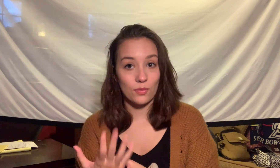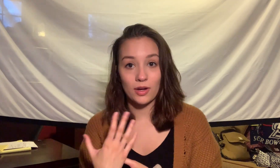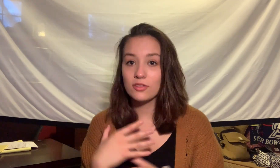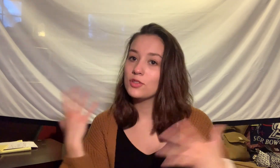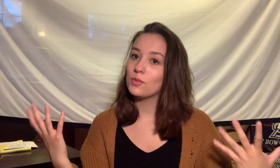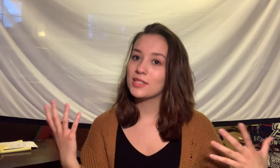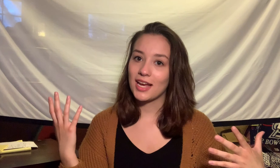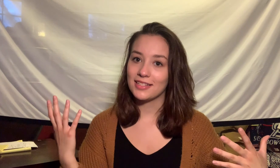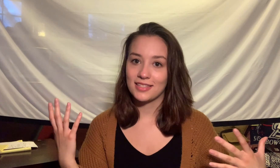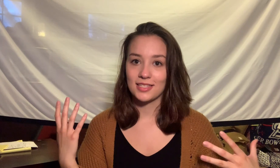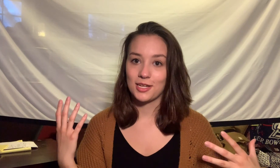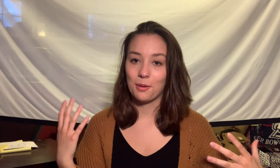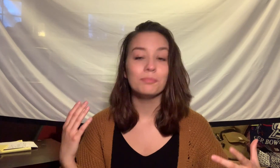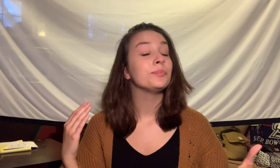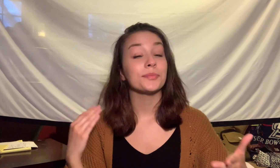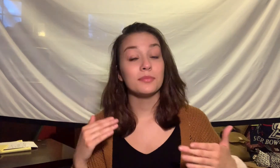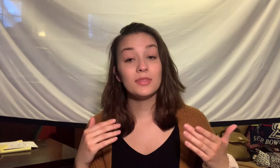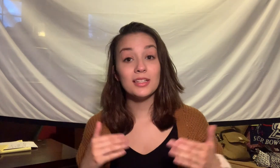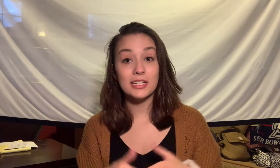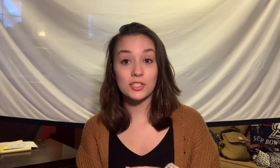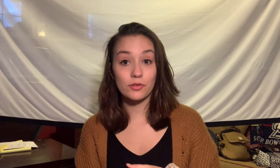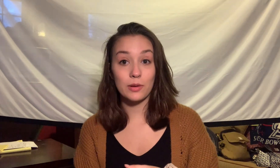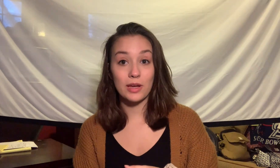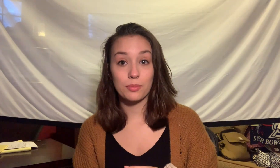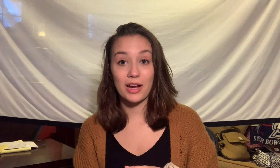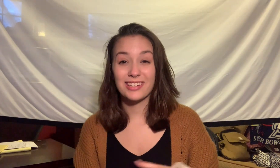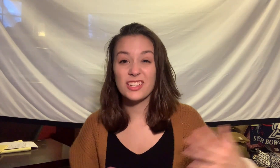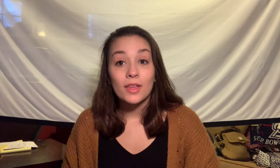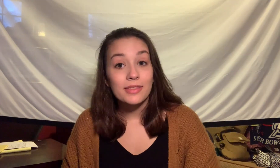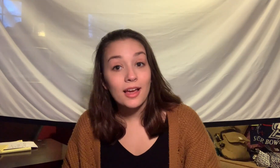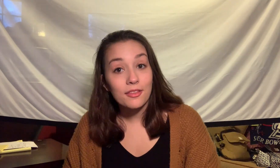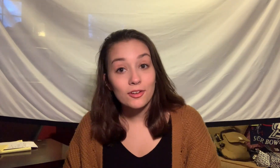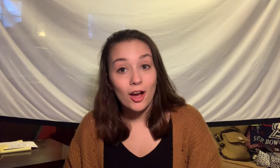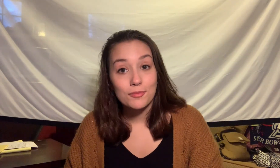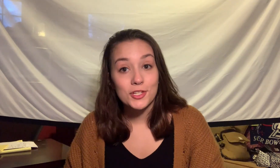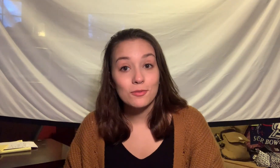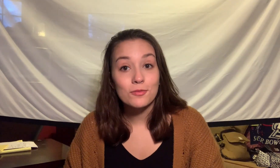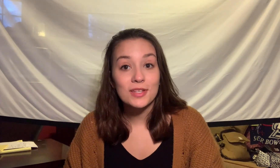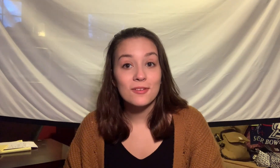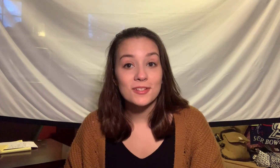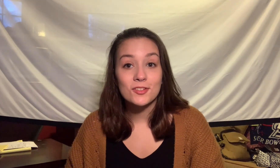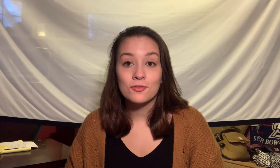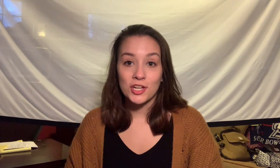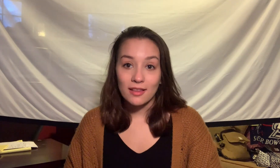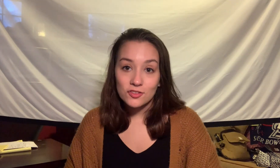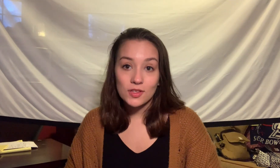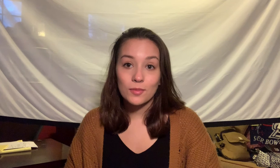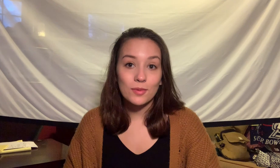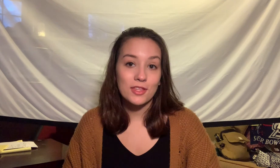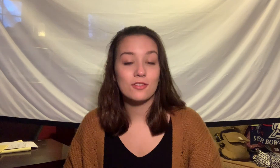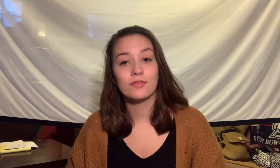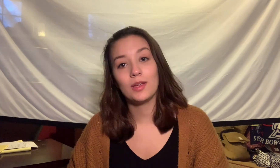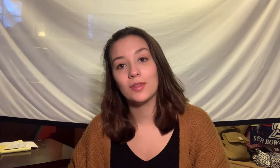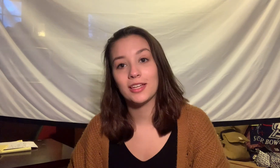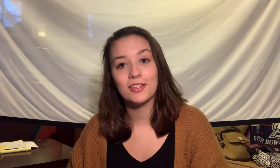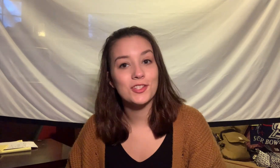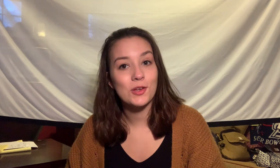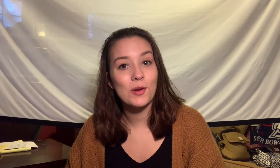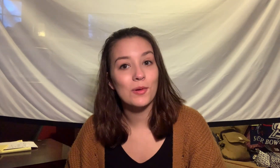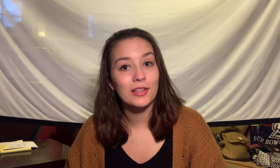words, do it with signs this time. It's a great way to practice. The other option would be to challenge someone within your family to